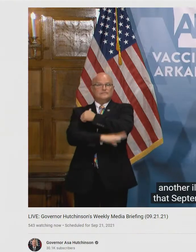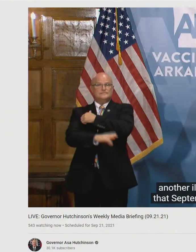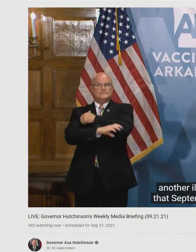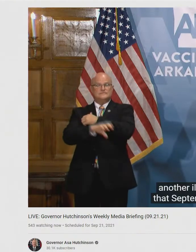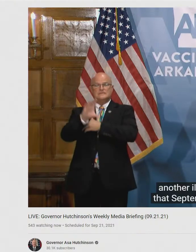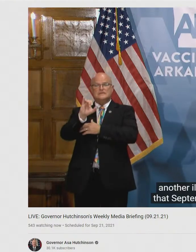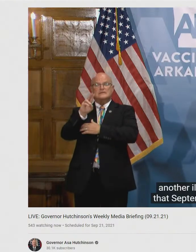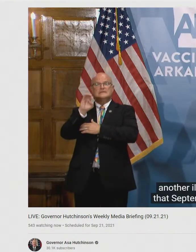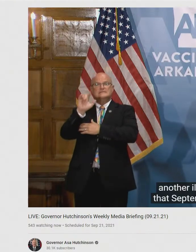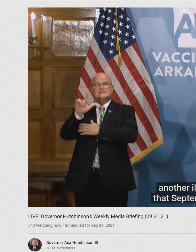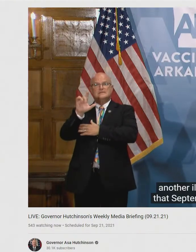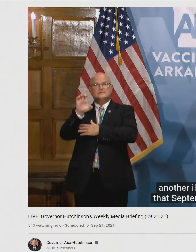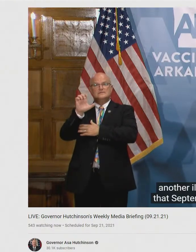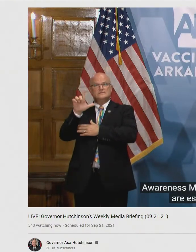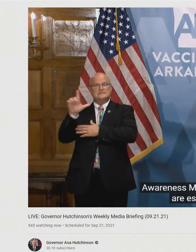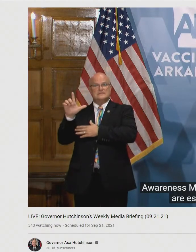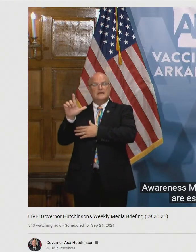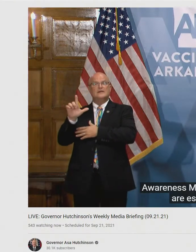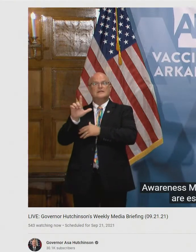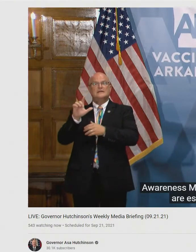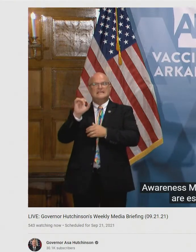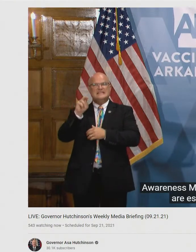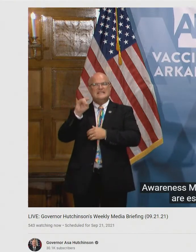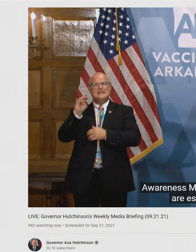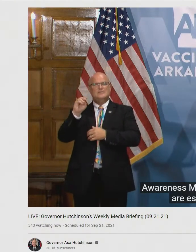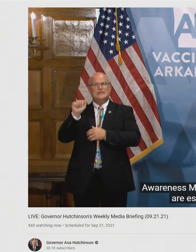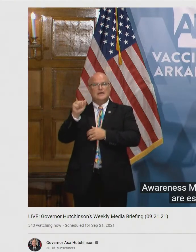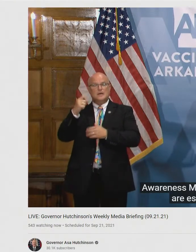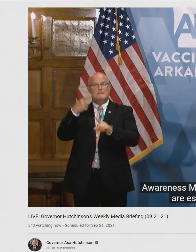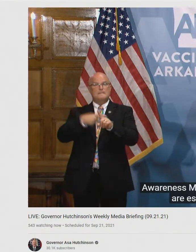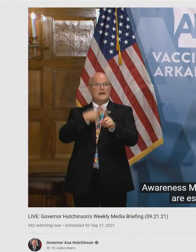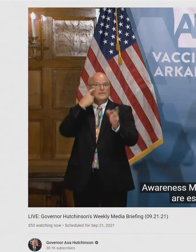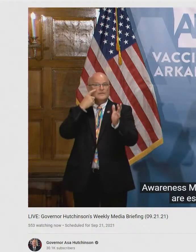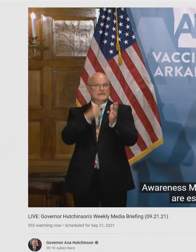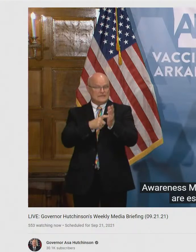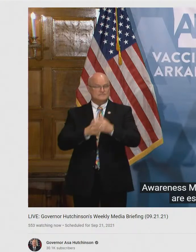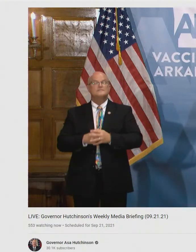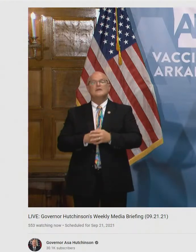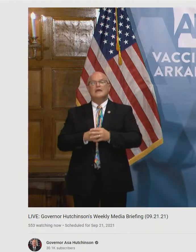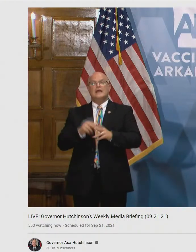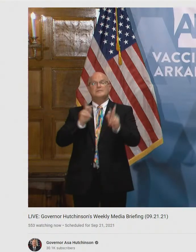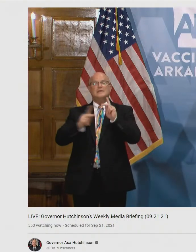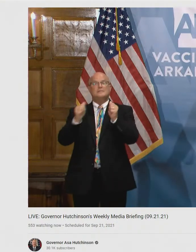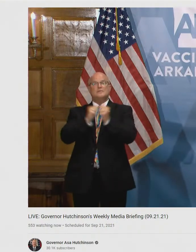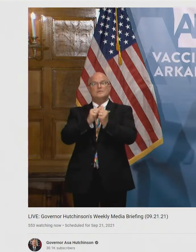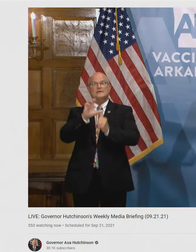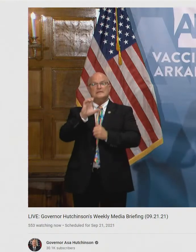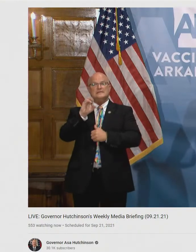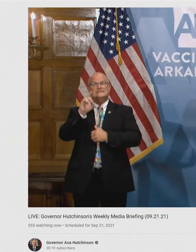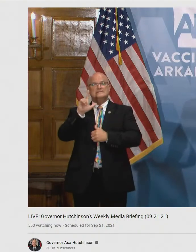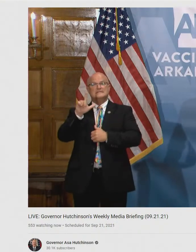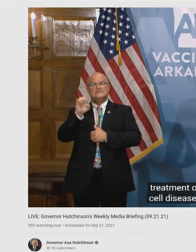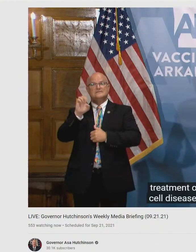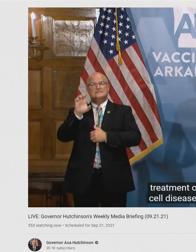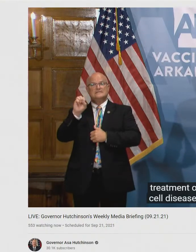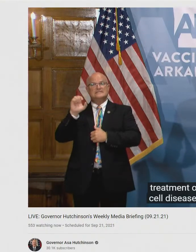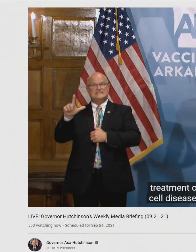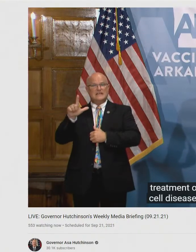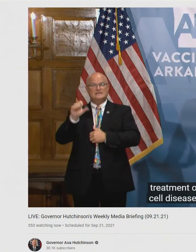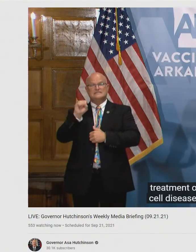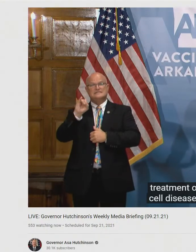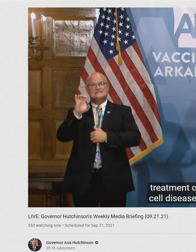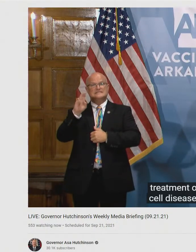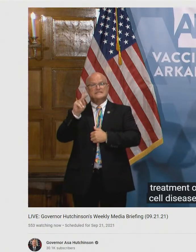Cell Awareness Month. Blood products are essential to the treatment of those with sickle cell disease.